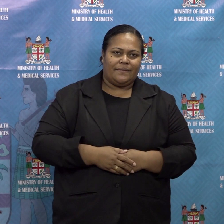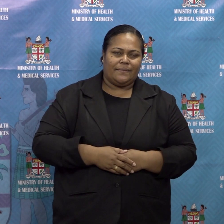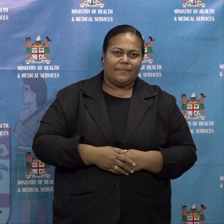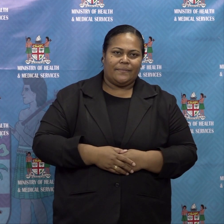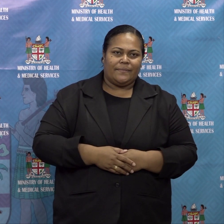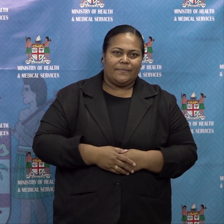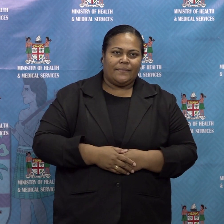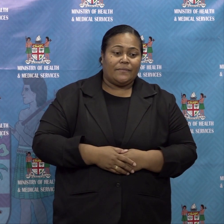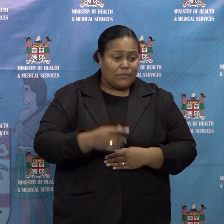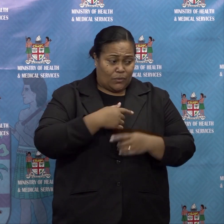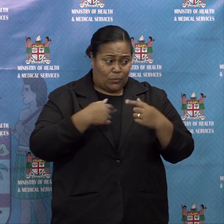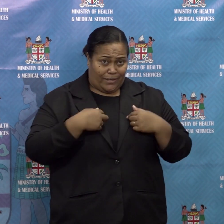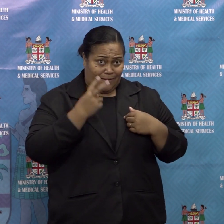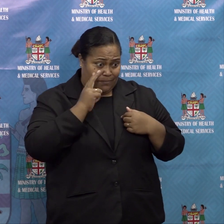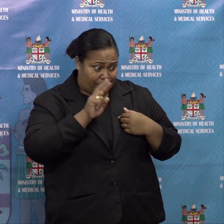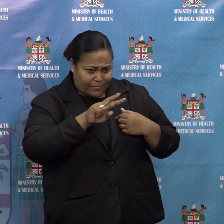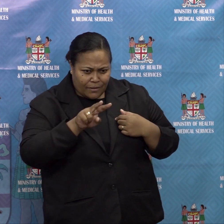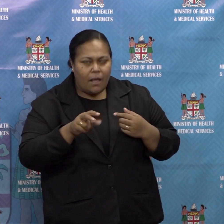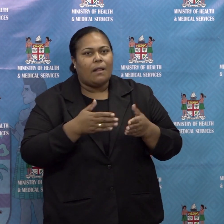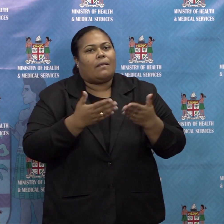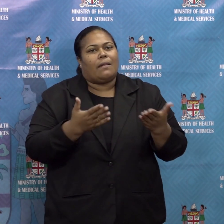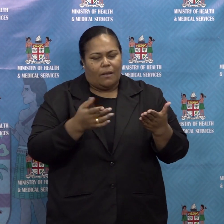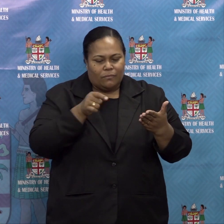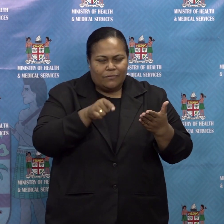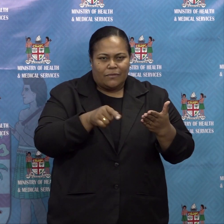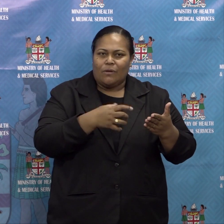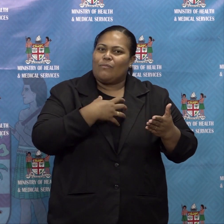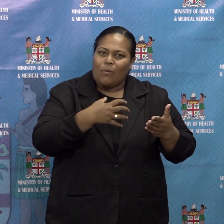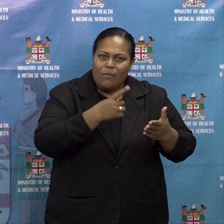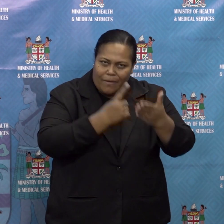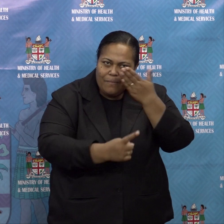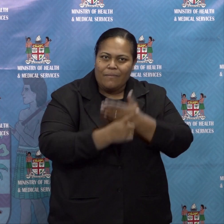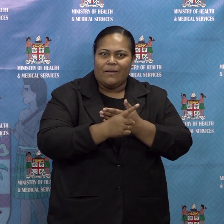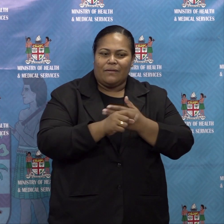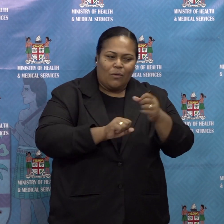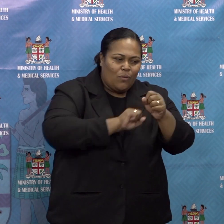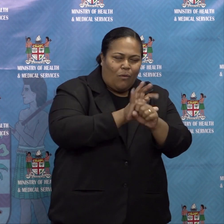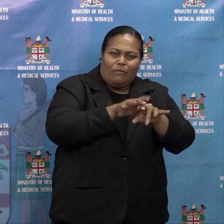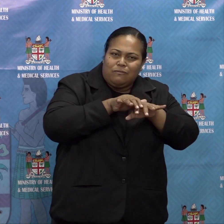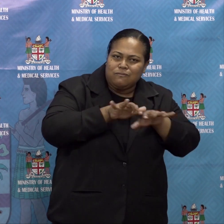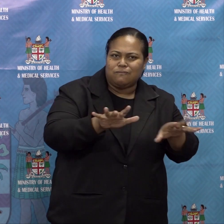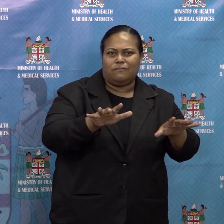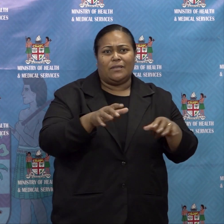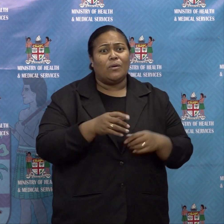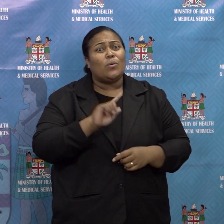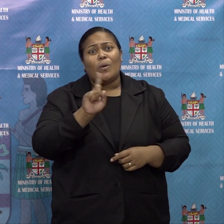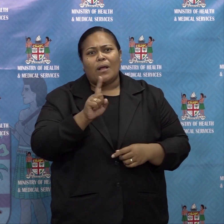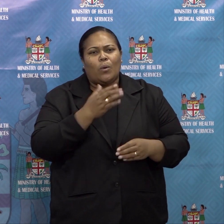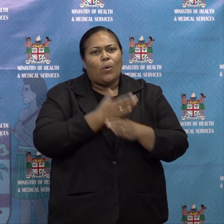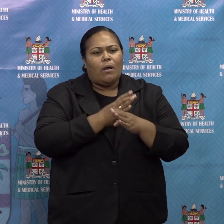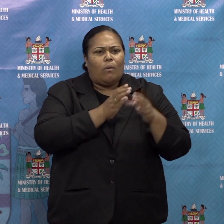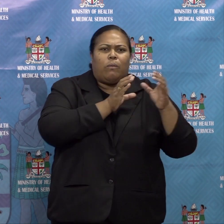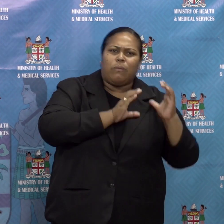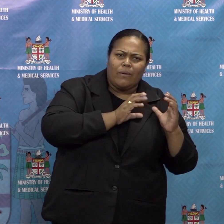these mass gatherings that are causing so many cases and are putting more and more strain on our teams in the divisions.